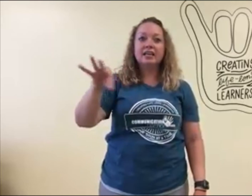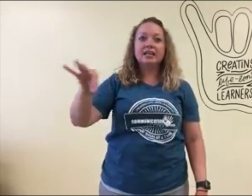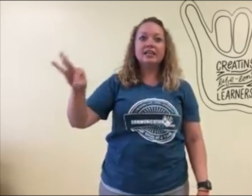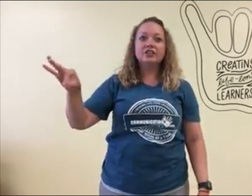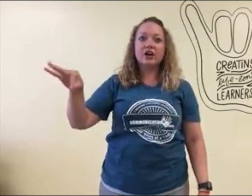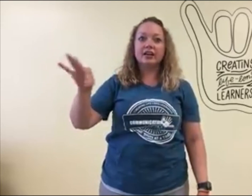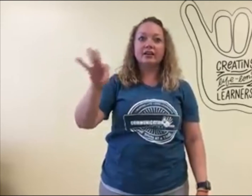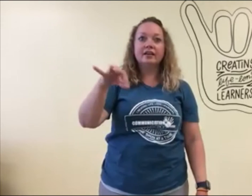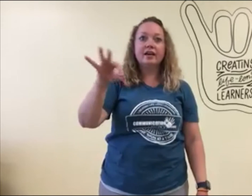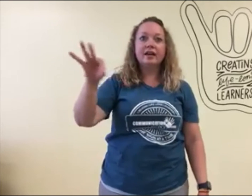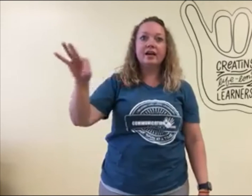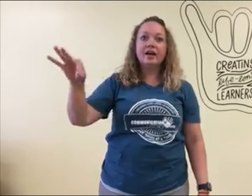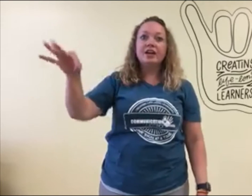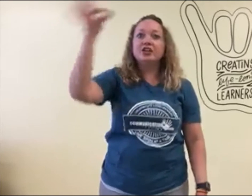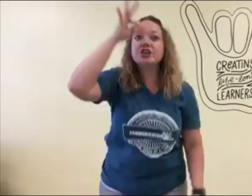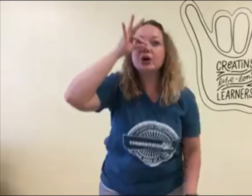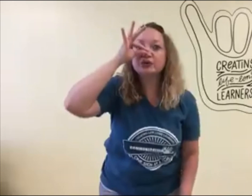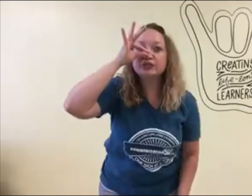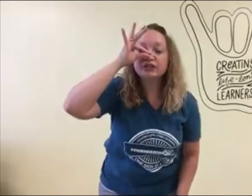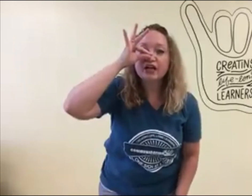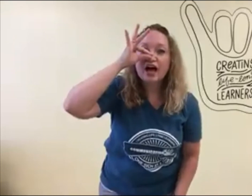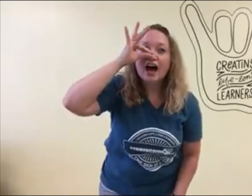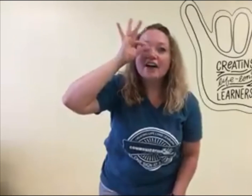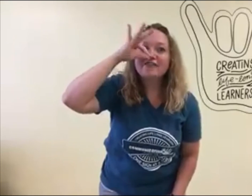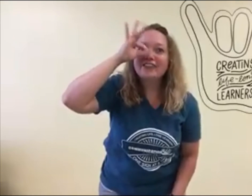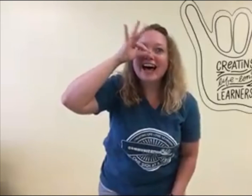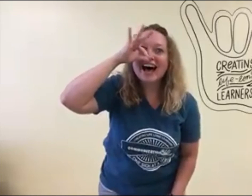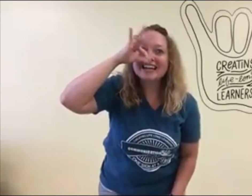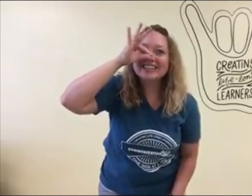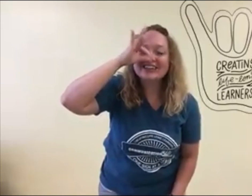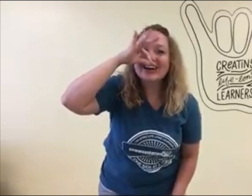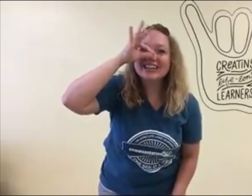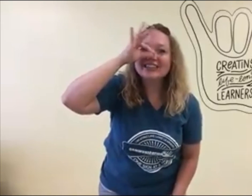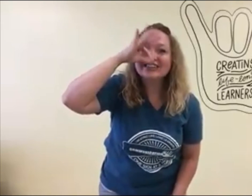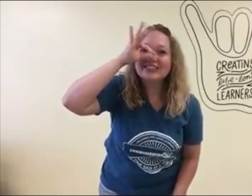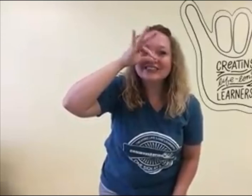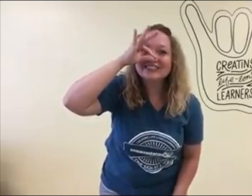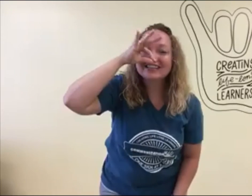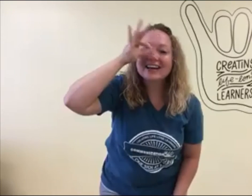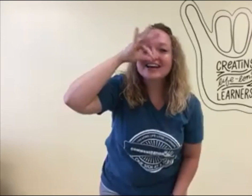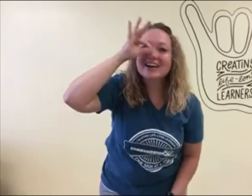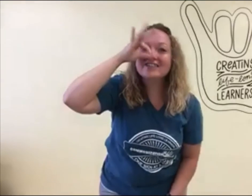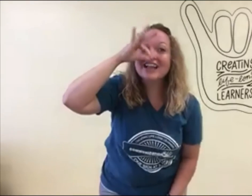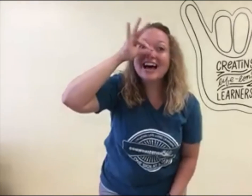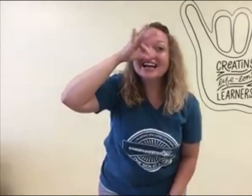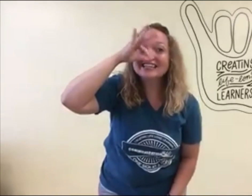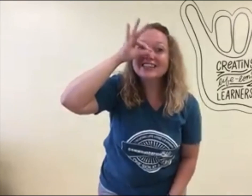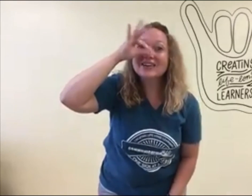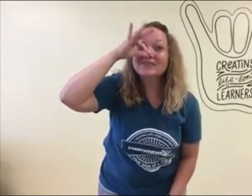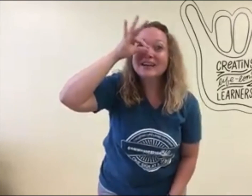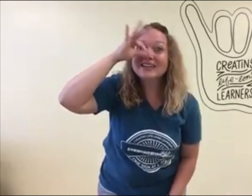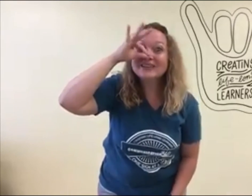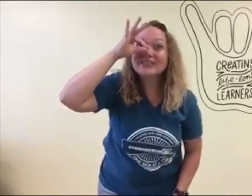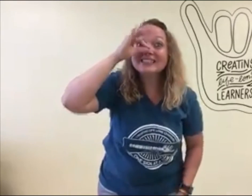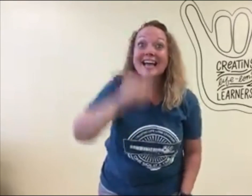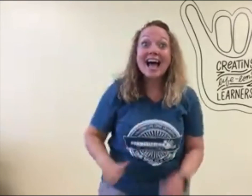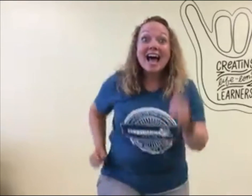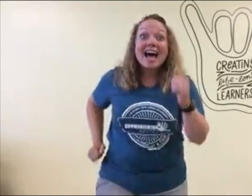on your nose. A fly is on your nose. A fly is on my nose. Hi